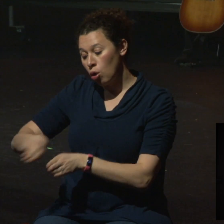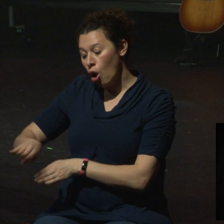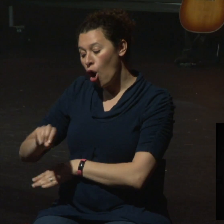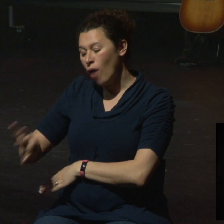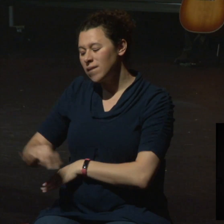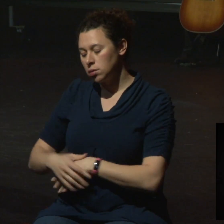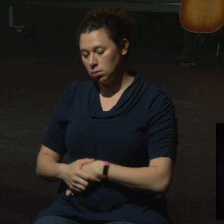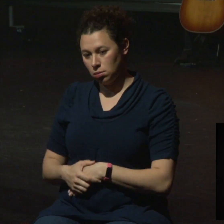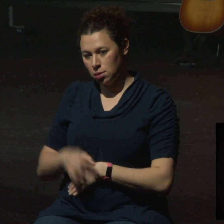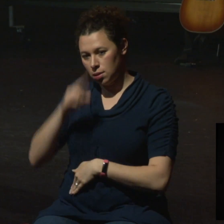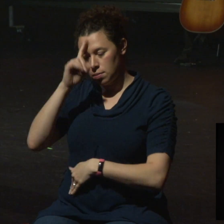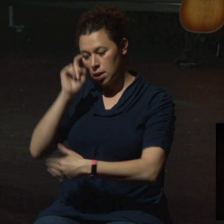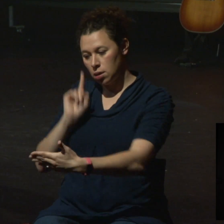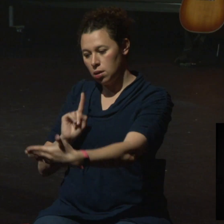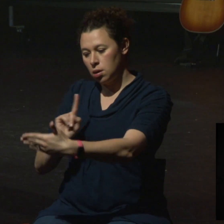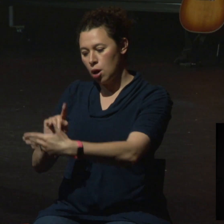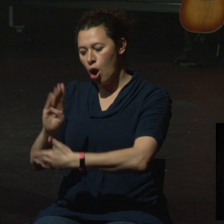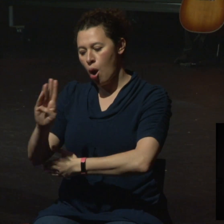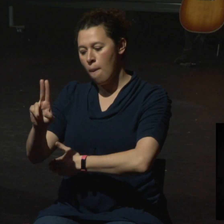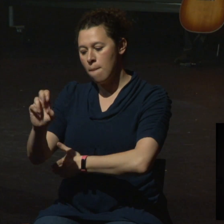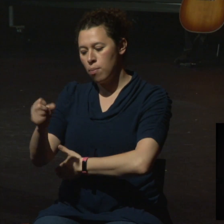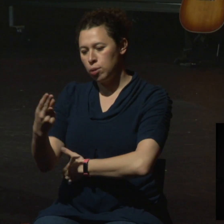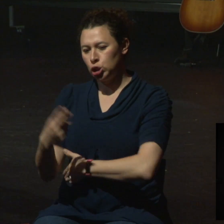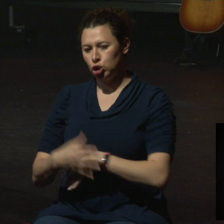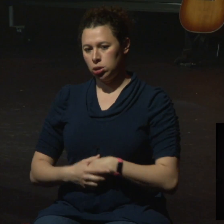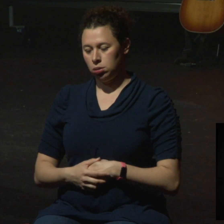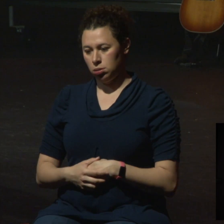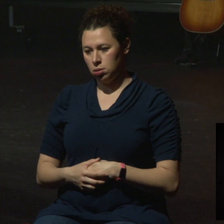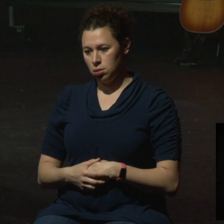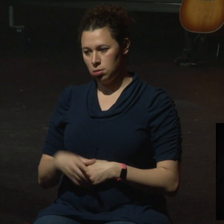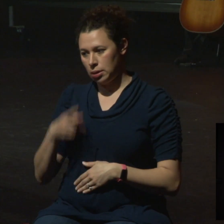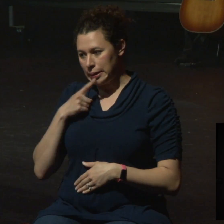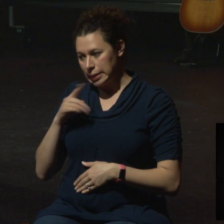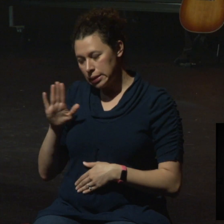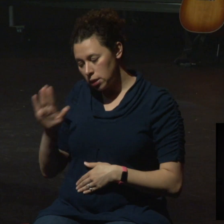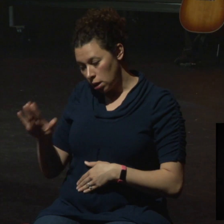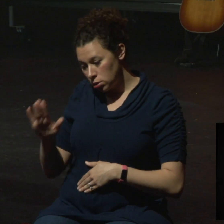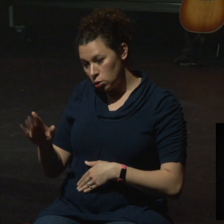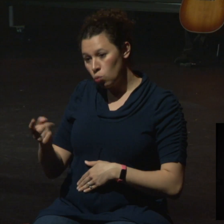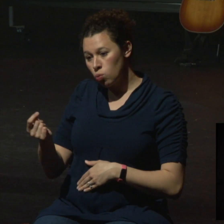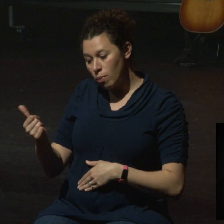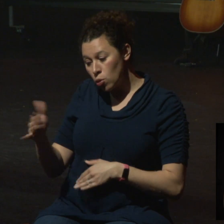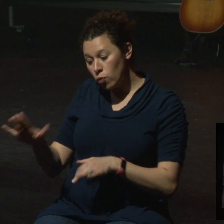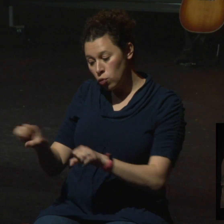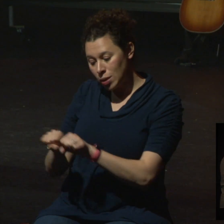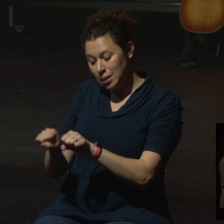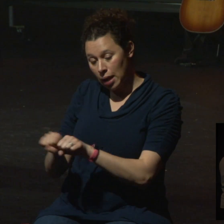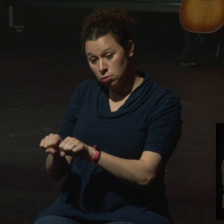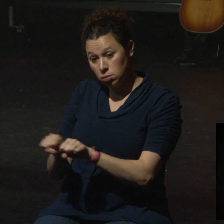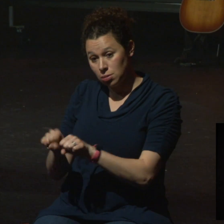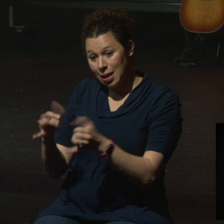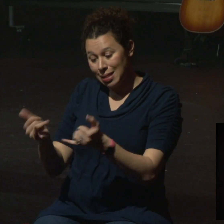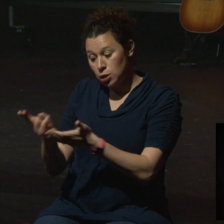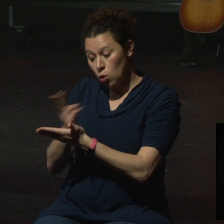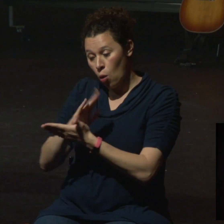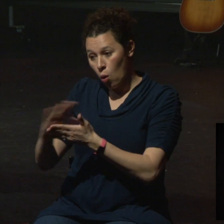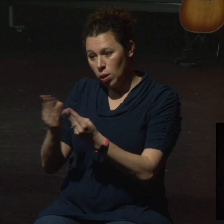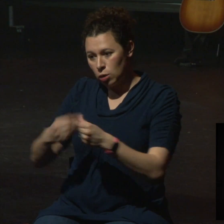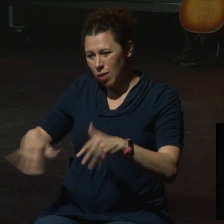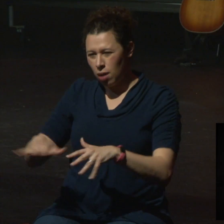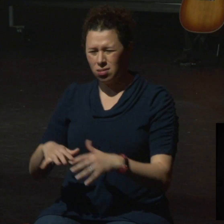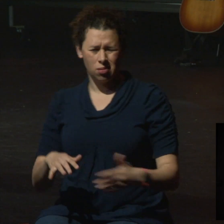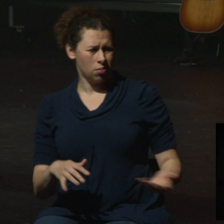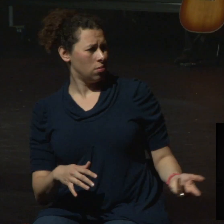bush. And he says, stop, remove your sandals because this is holy ground. Wait a minute. We out here on a